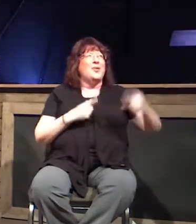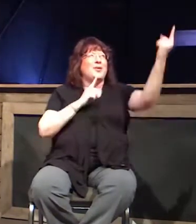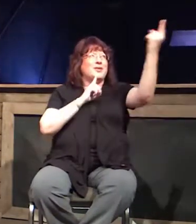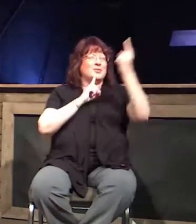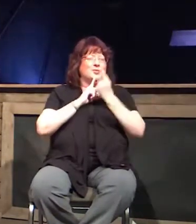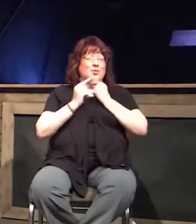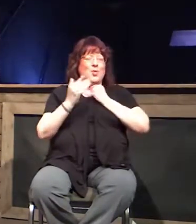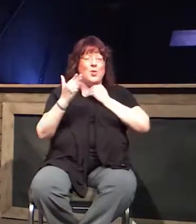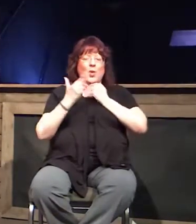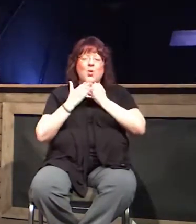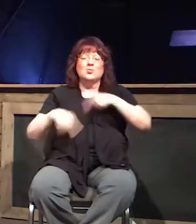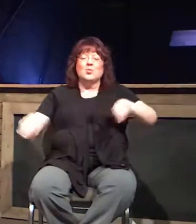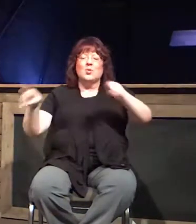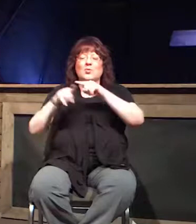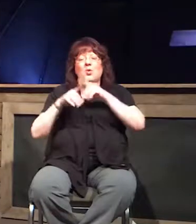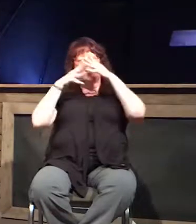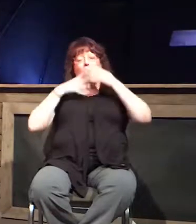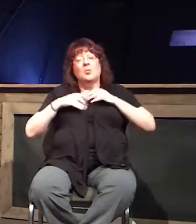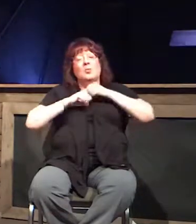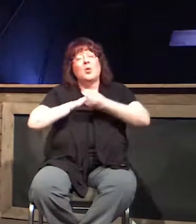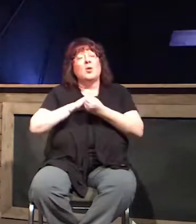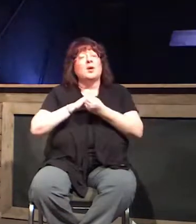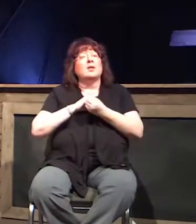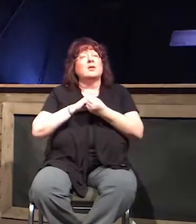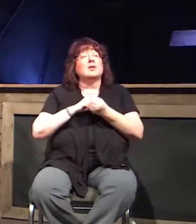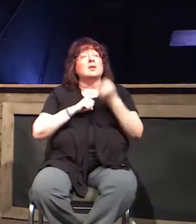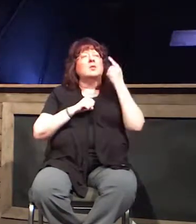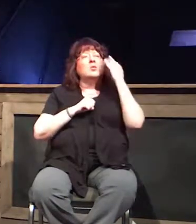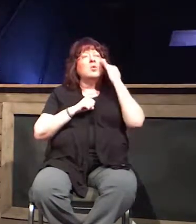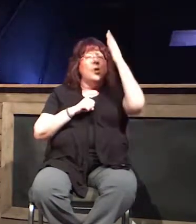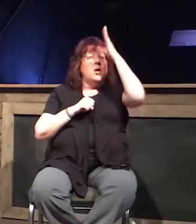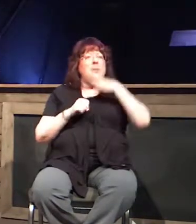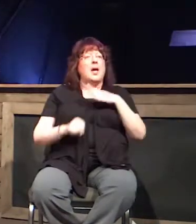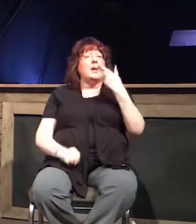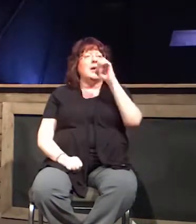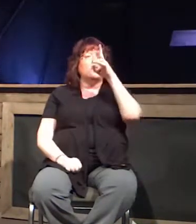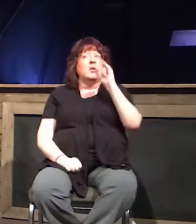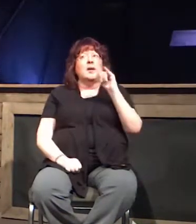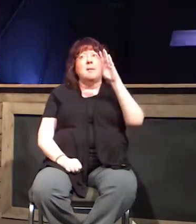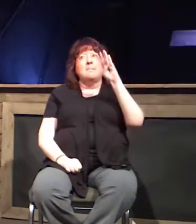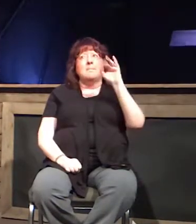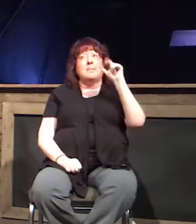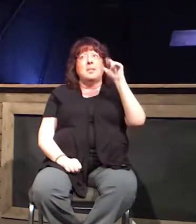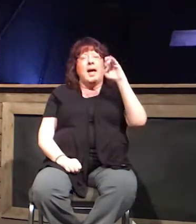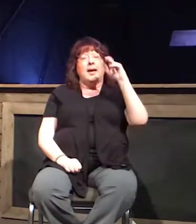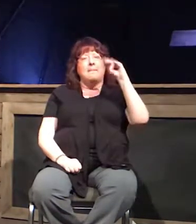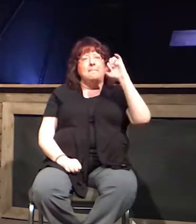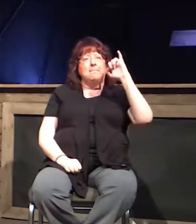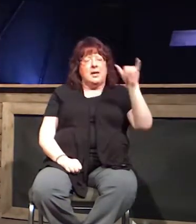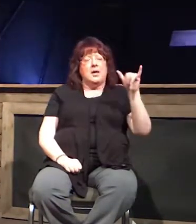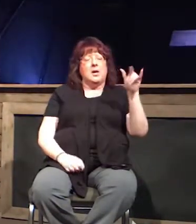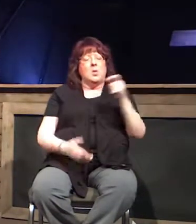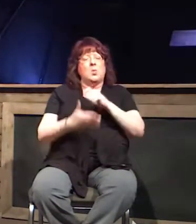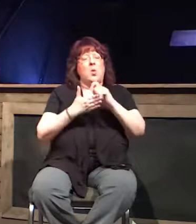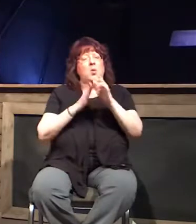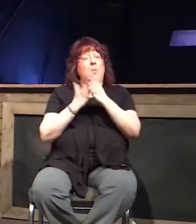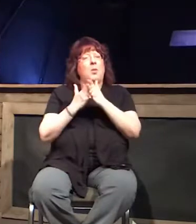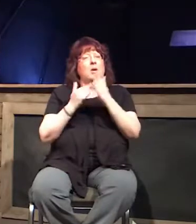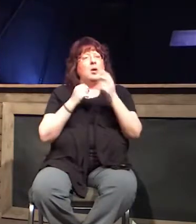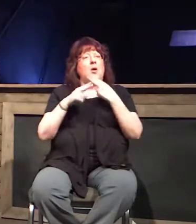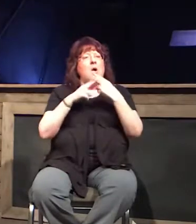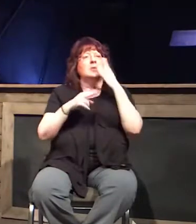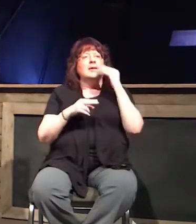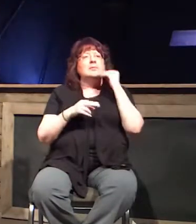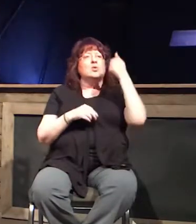close to the brokenhearted. How many of you have ever heard of a man named Henry Blackaby? Henry Blackaby wrote an amazing book years ago